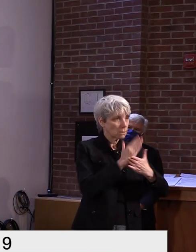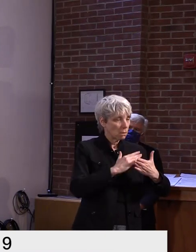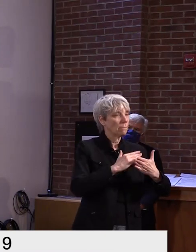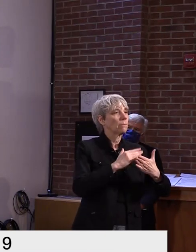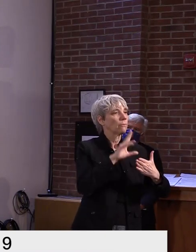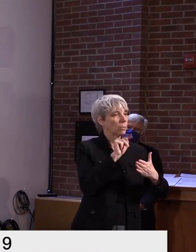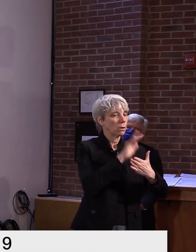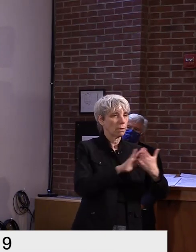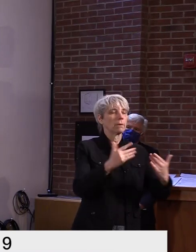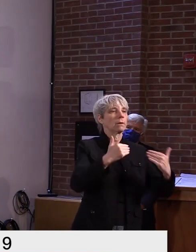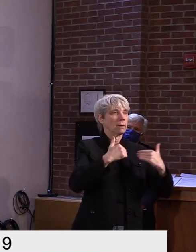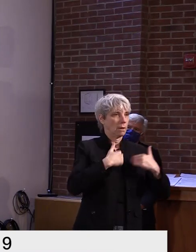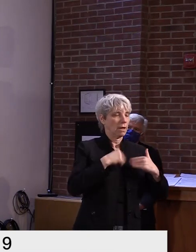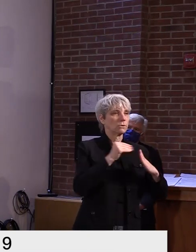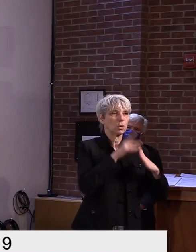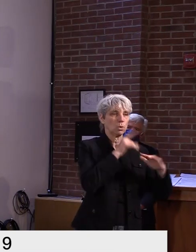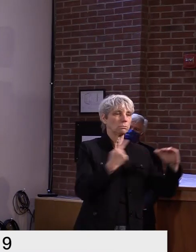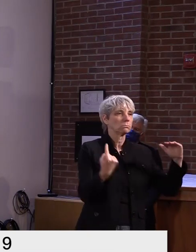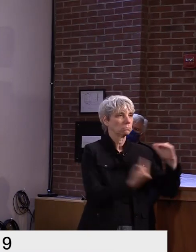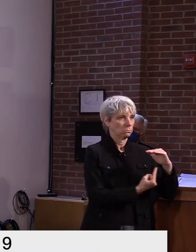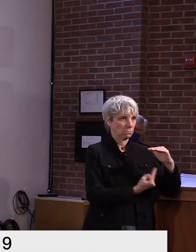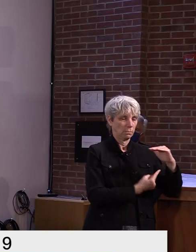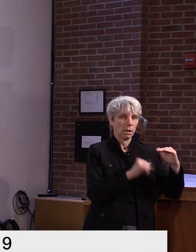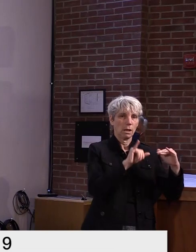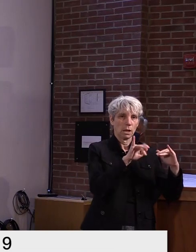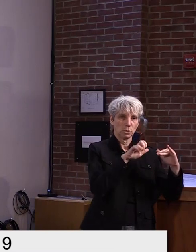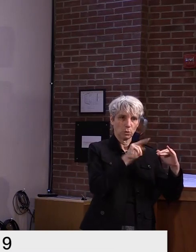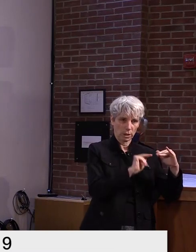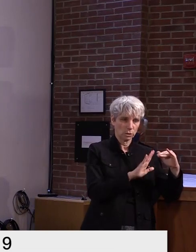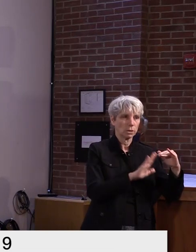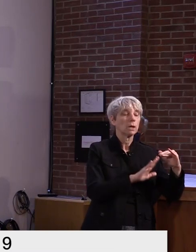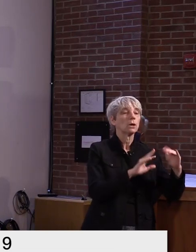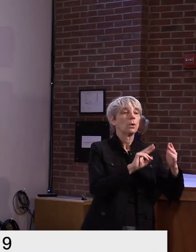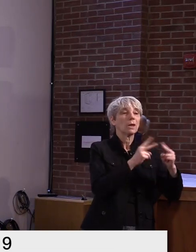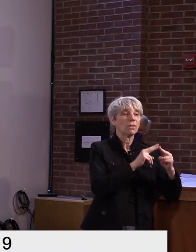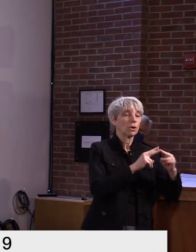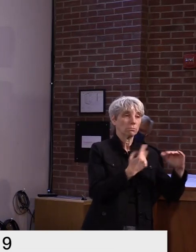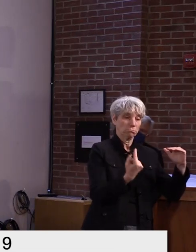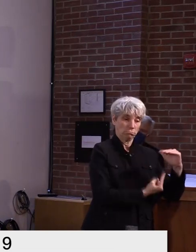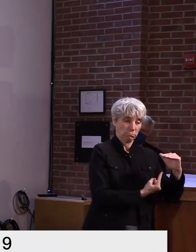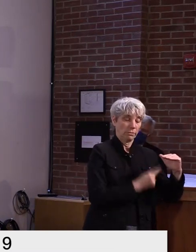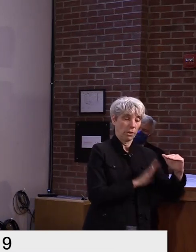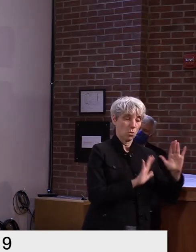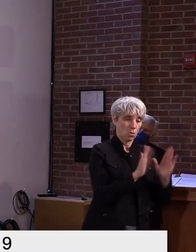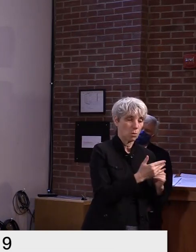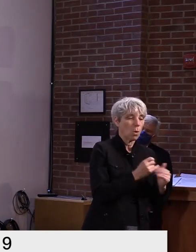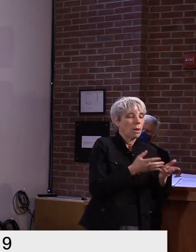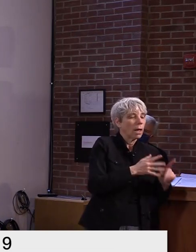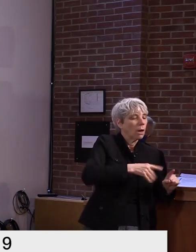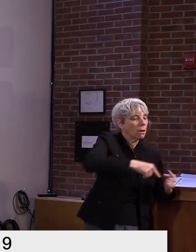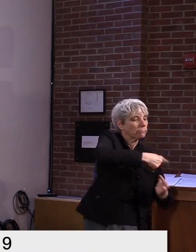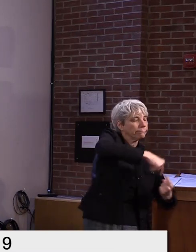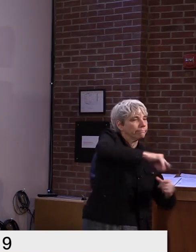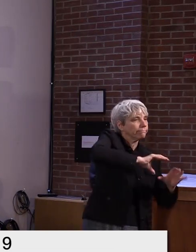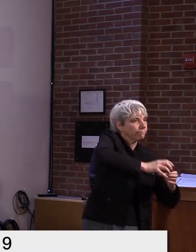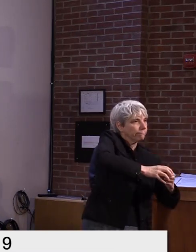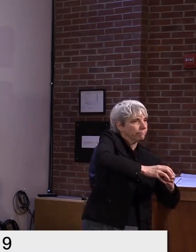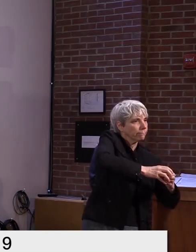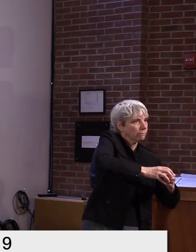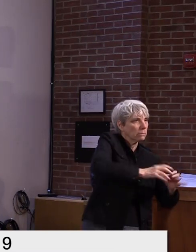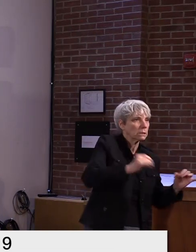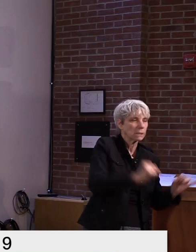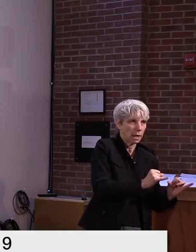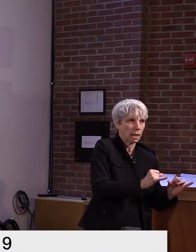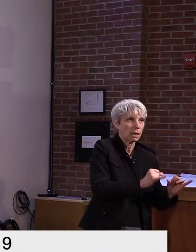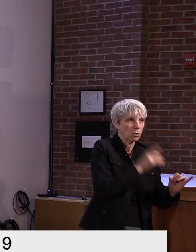isolation and or their contacts in quarantine. Keep in mind that the schools, in addition to a testing on